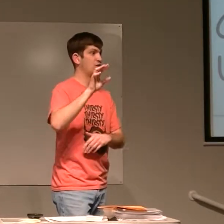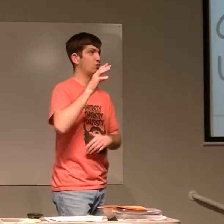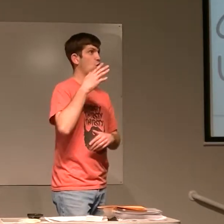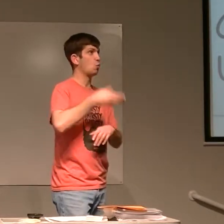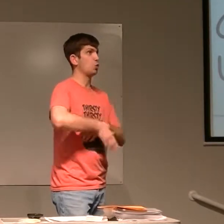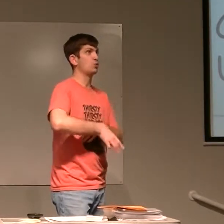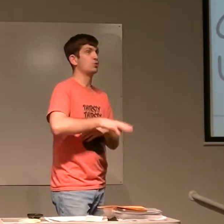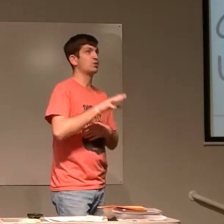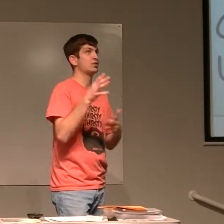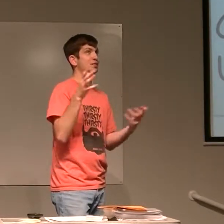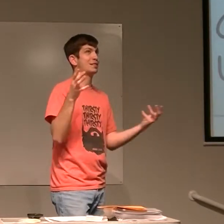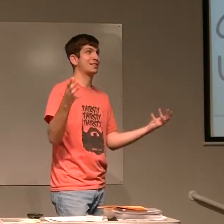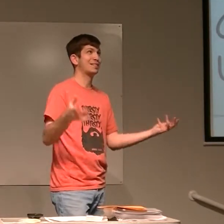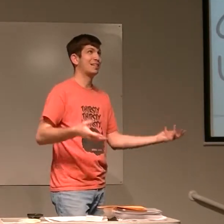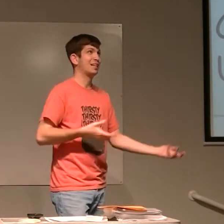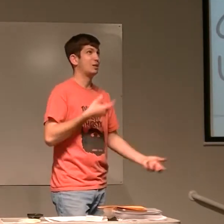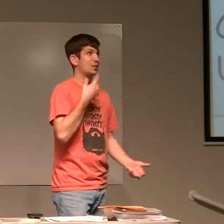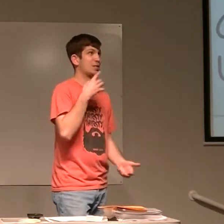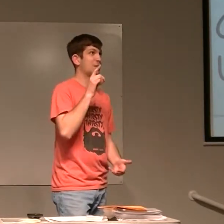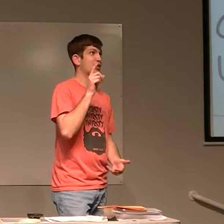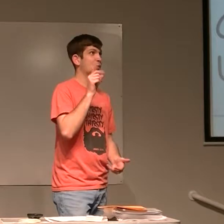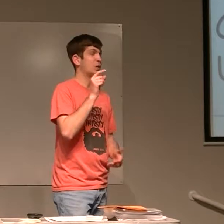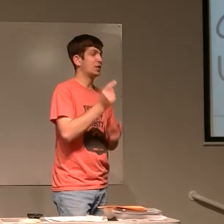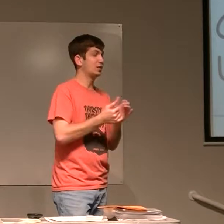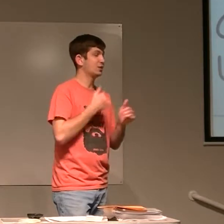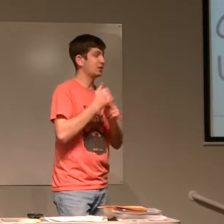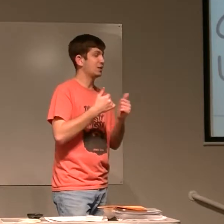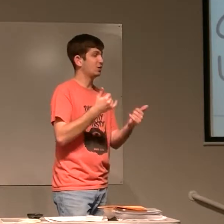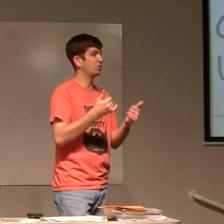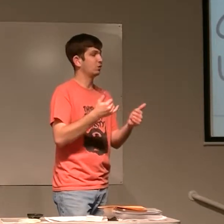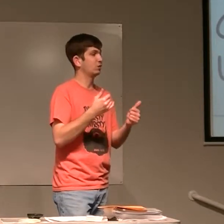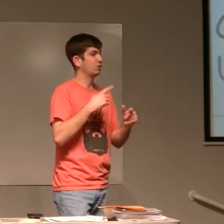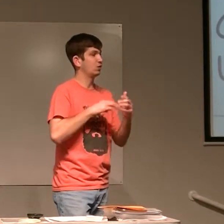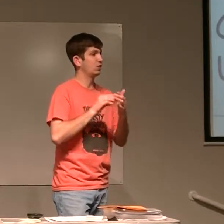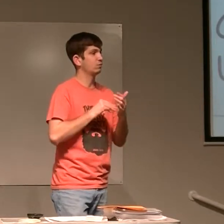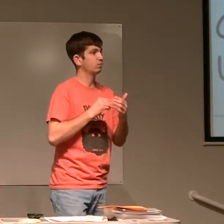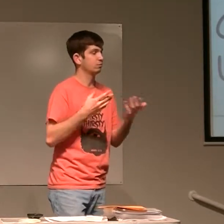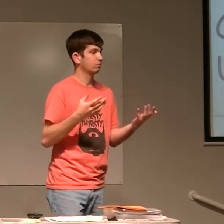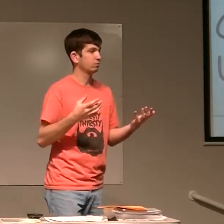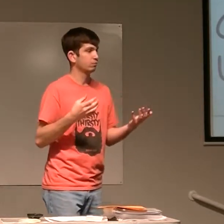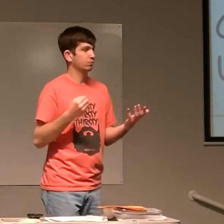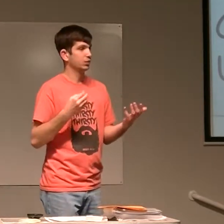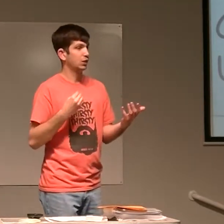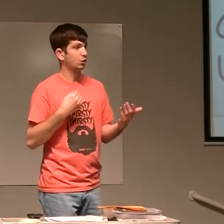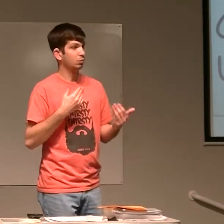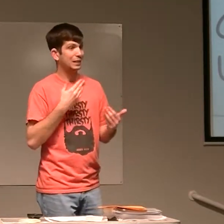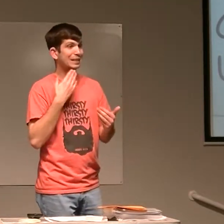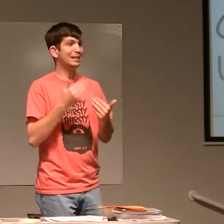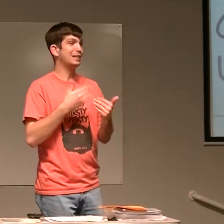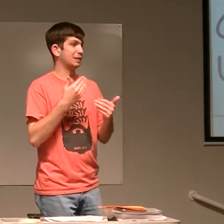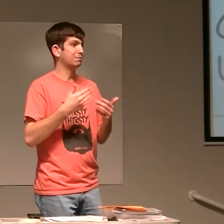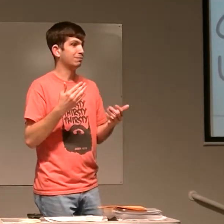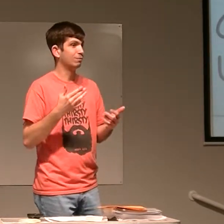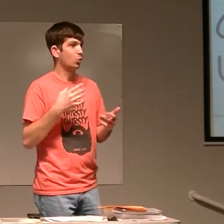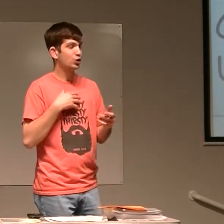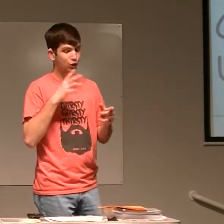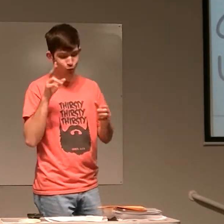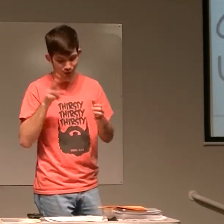for almost, I would say about 20 years now, I've learned. So it's easy. Once you